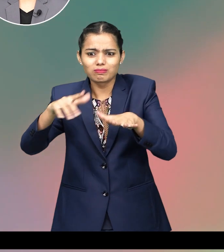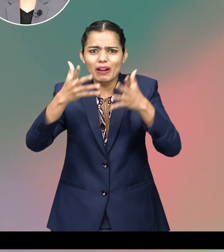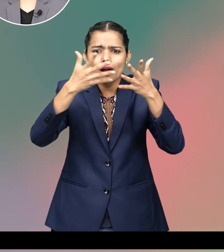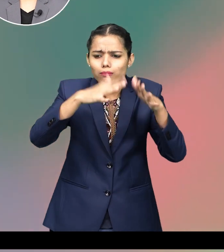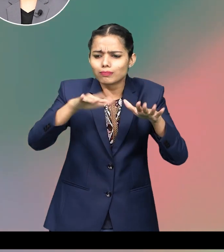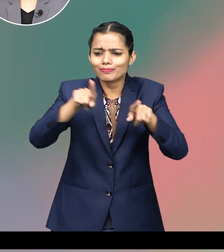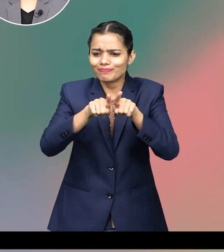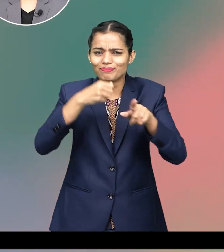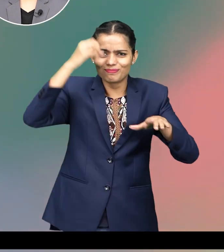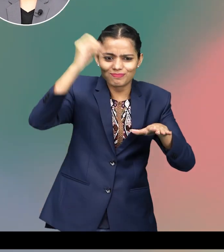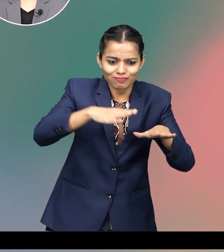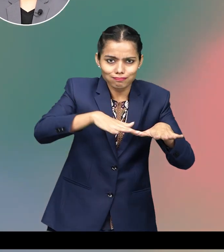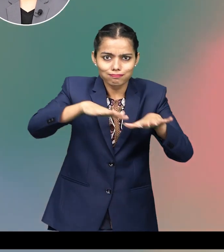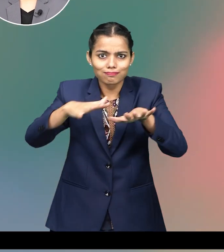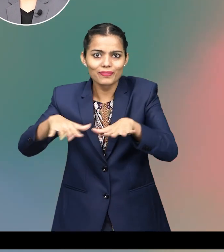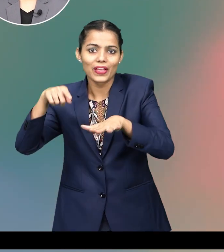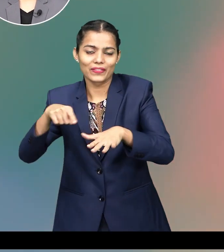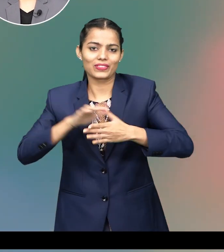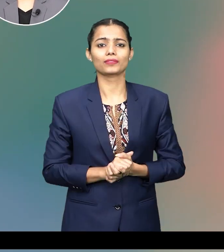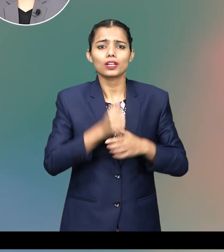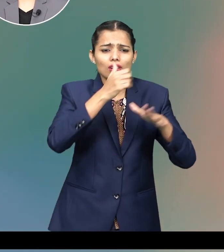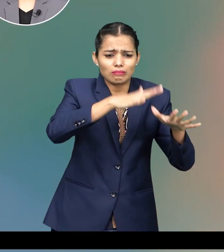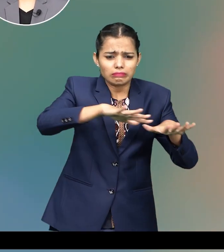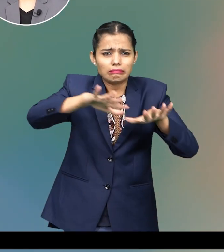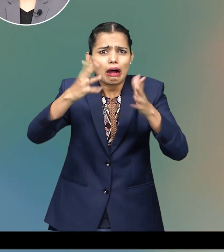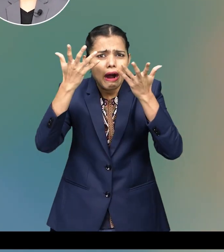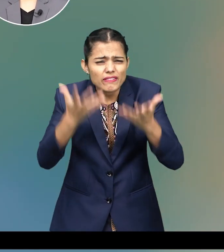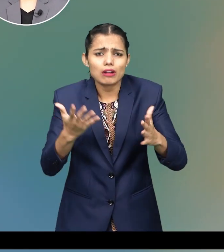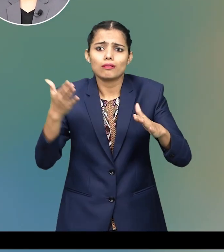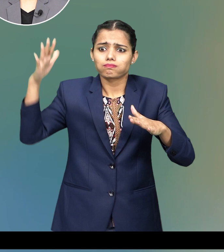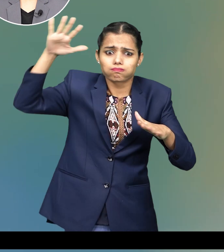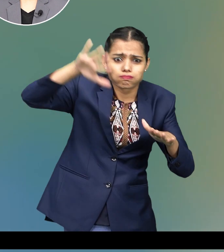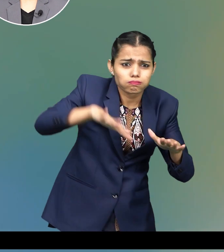buoyant force